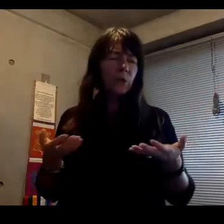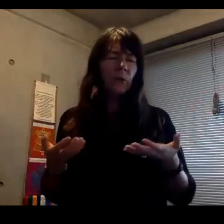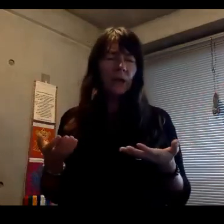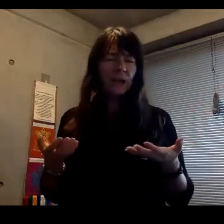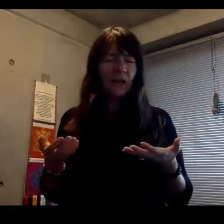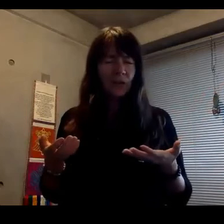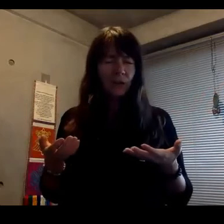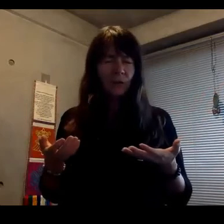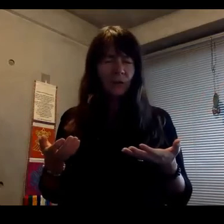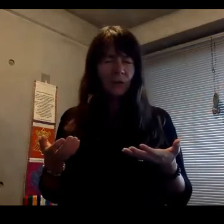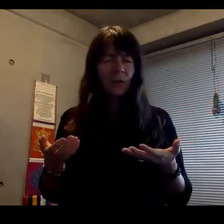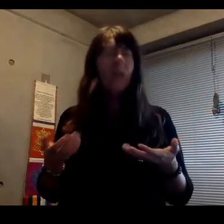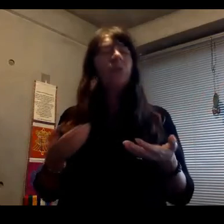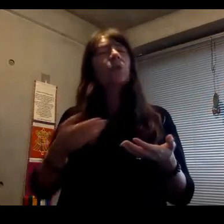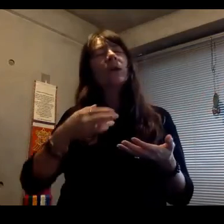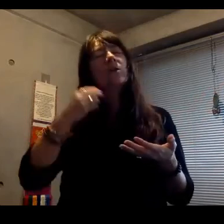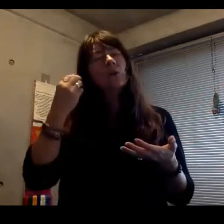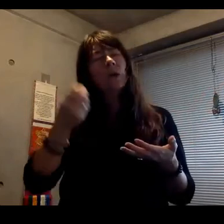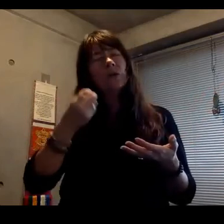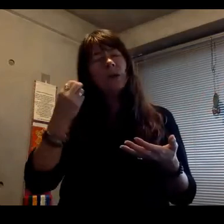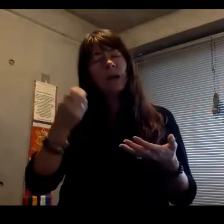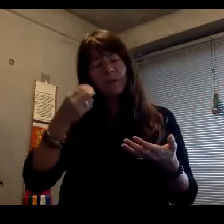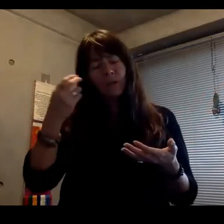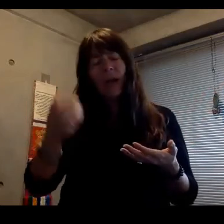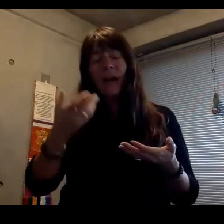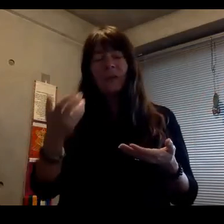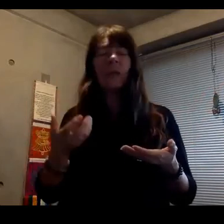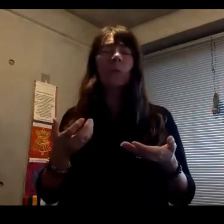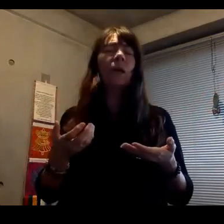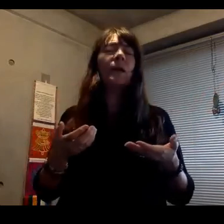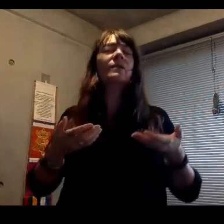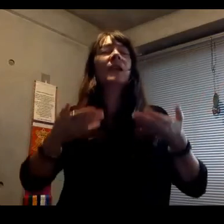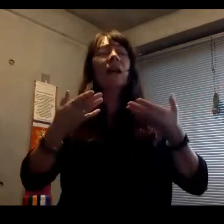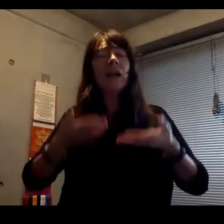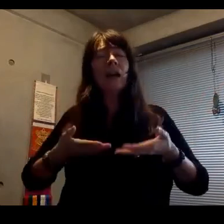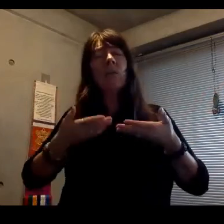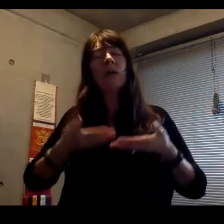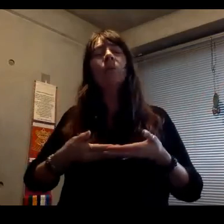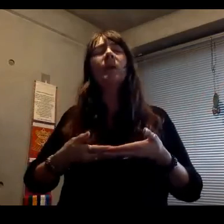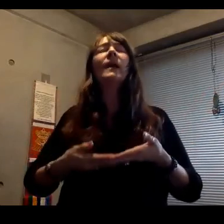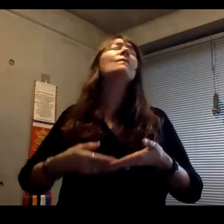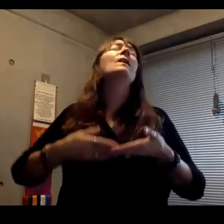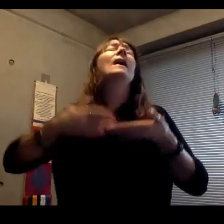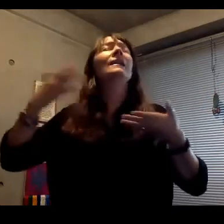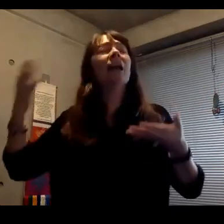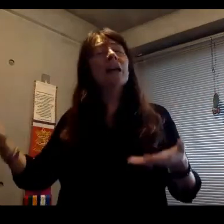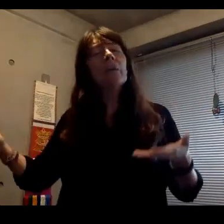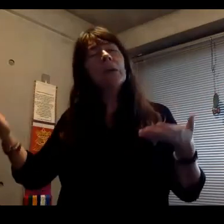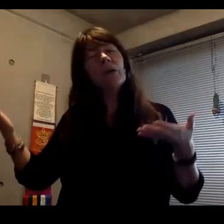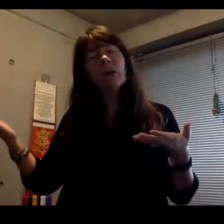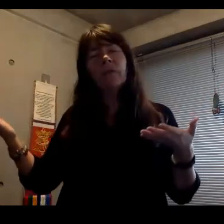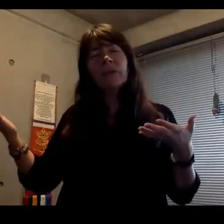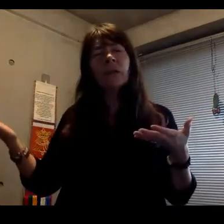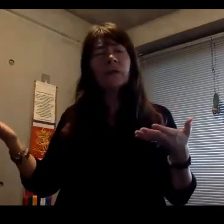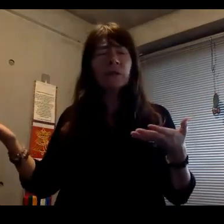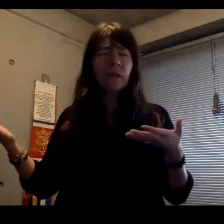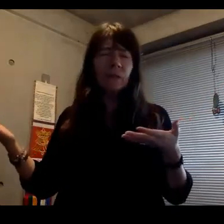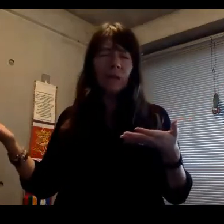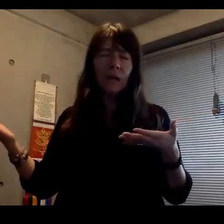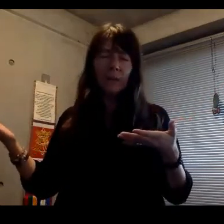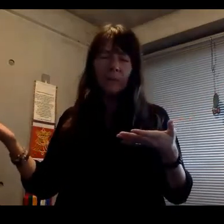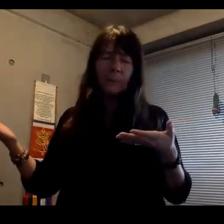see what you can get into. So what you are asking really is, can I have my human life and can I be a non-physical